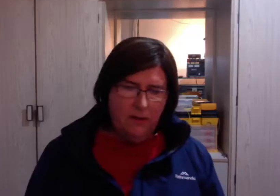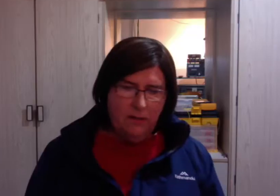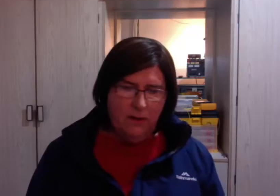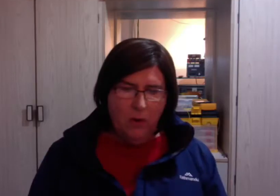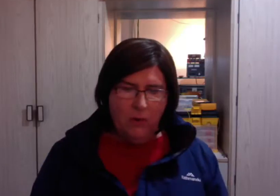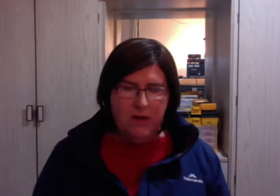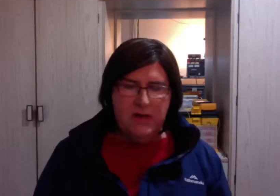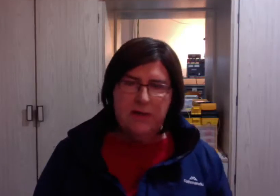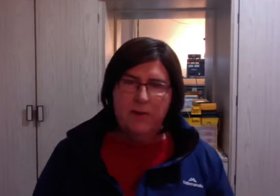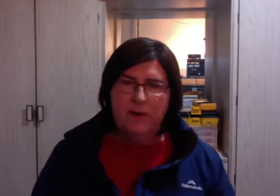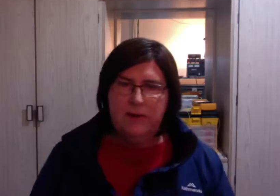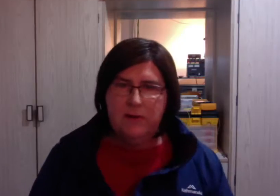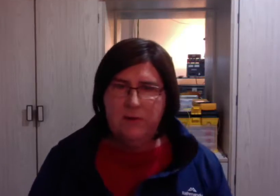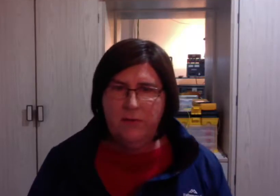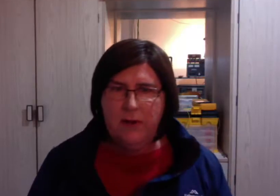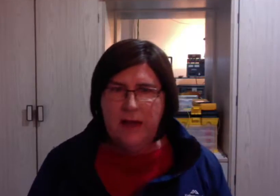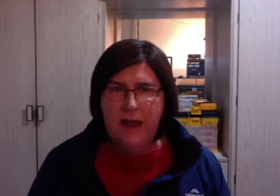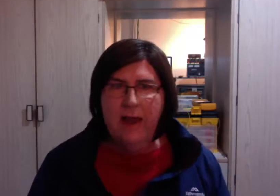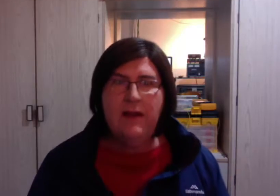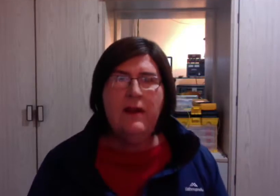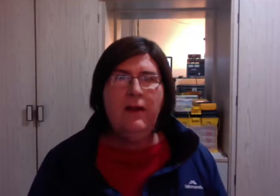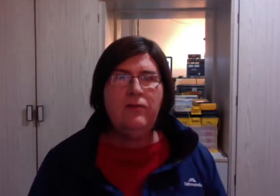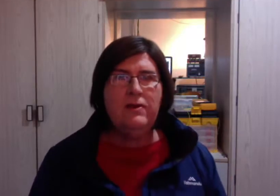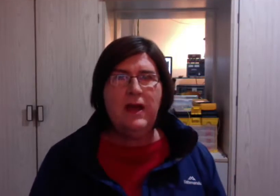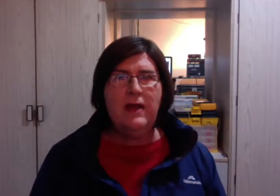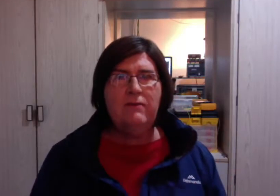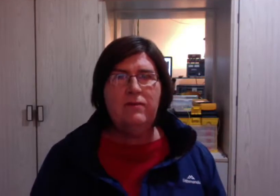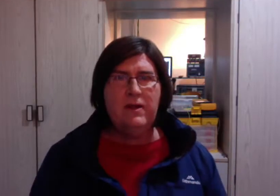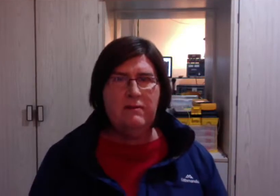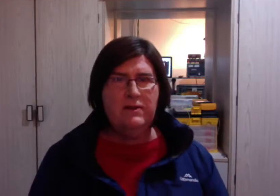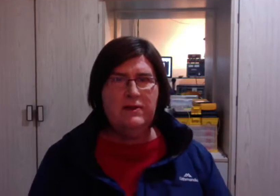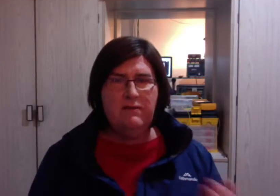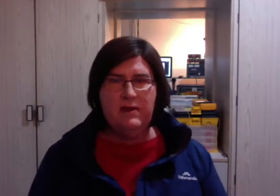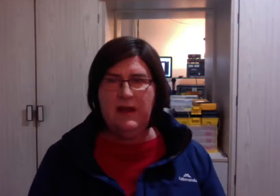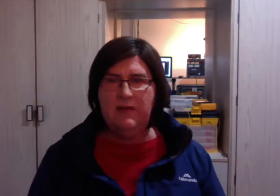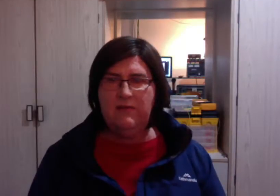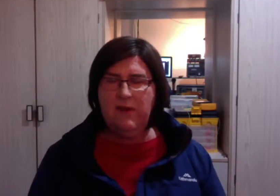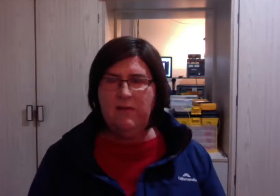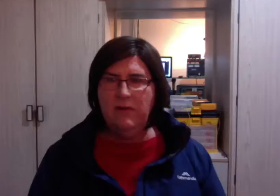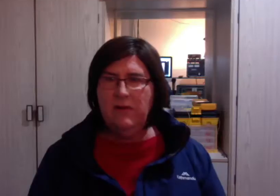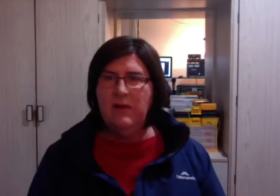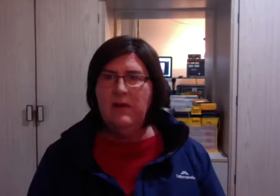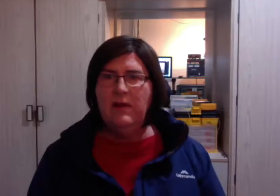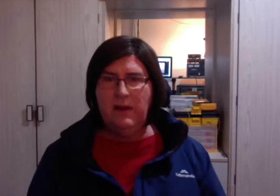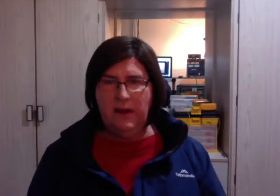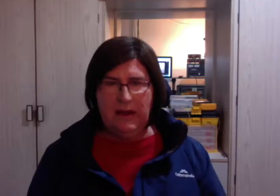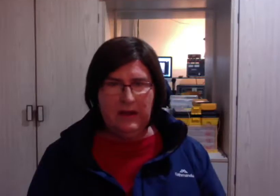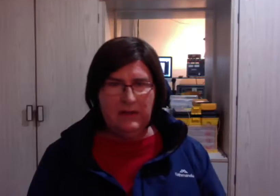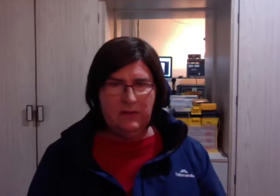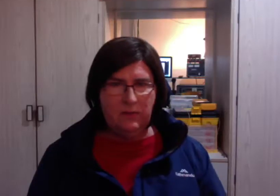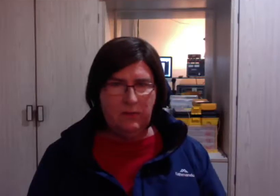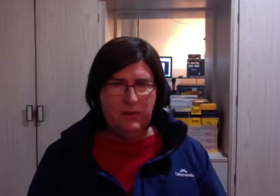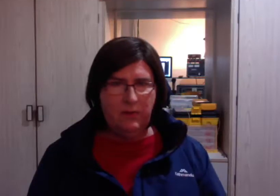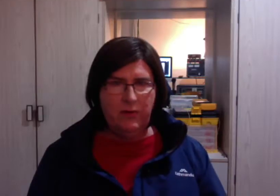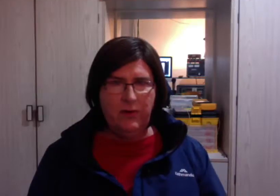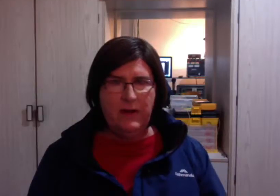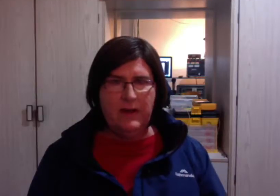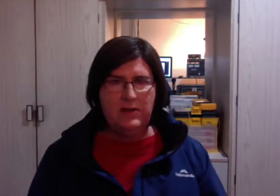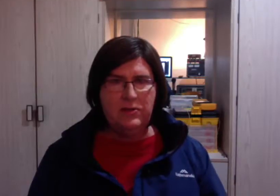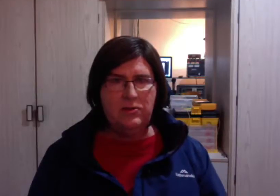And what we typically do is we add an extra day for every 7 days of travel, and we will turn that into